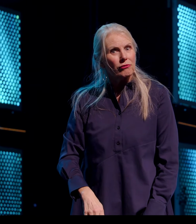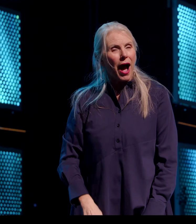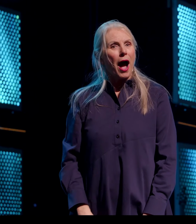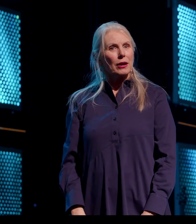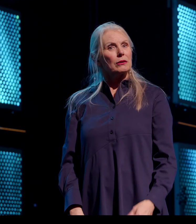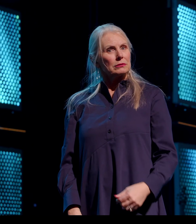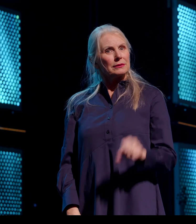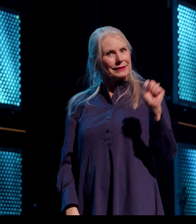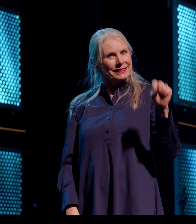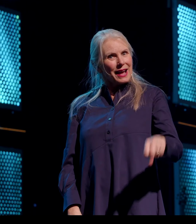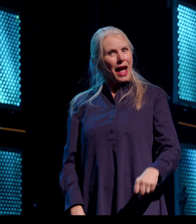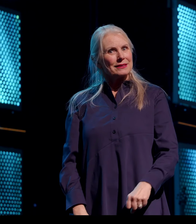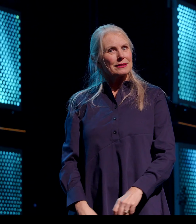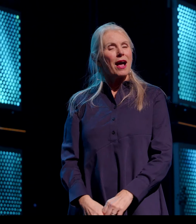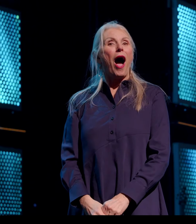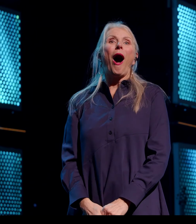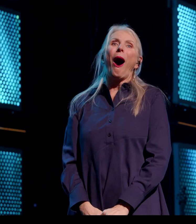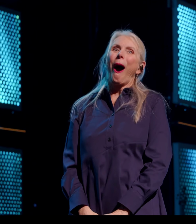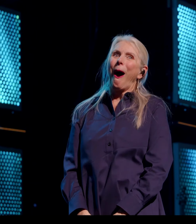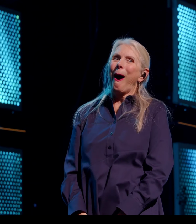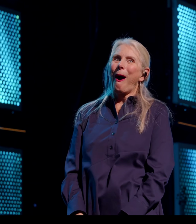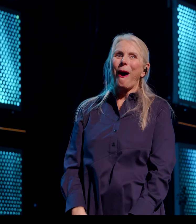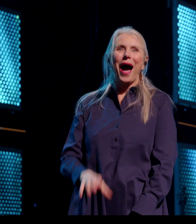like, I am. So glad I wasn't driving.